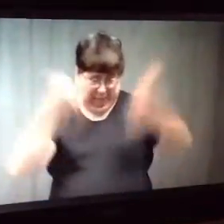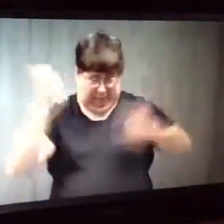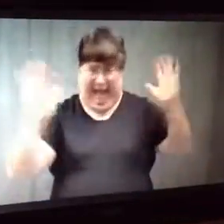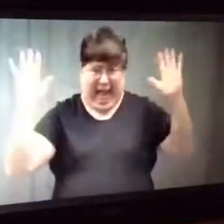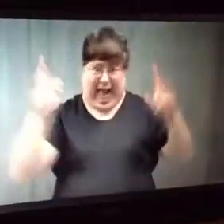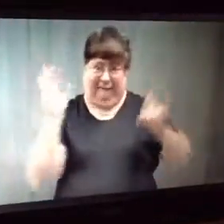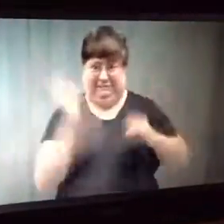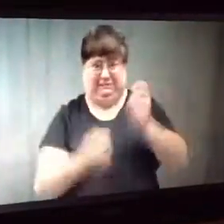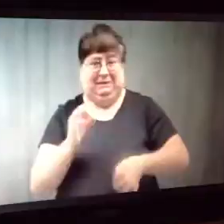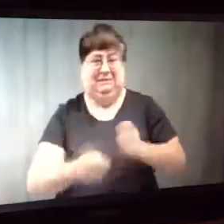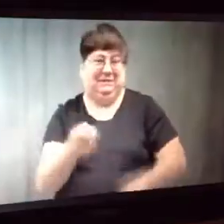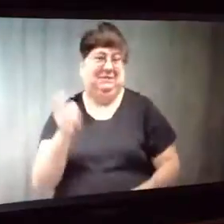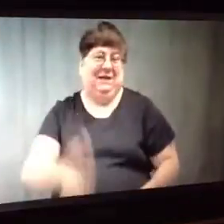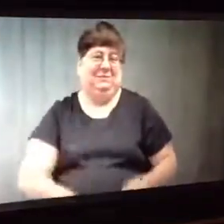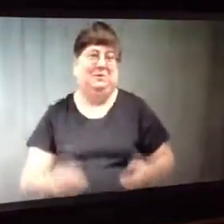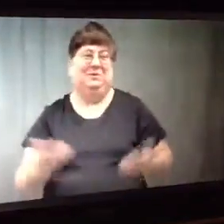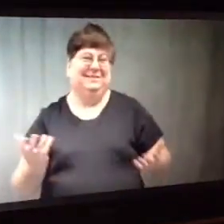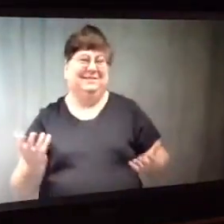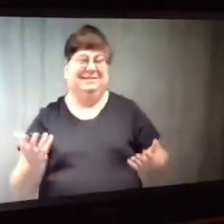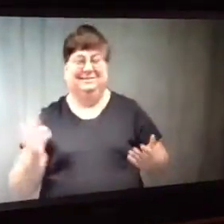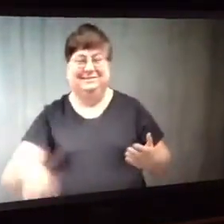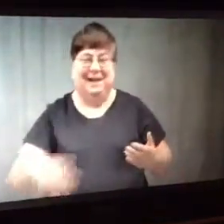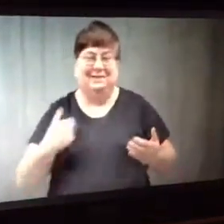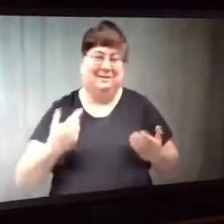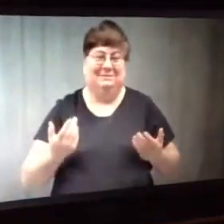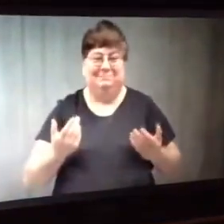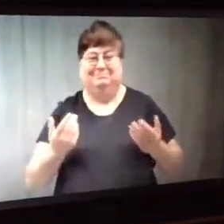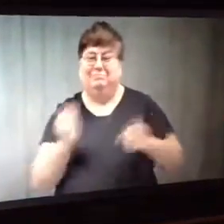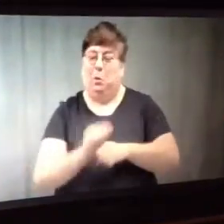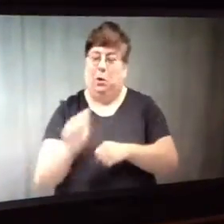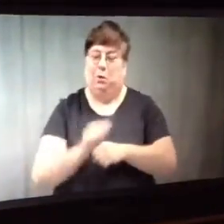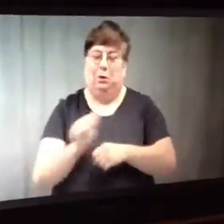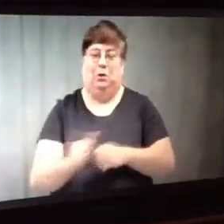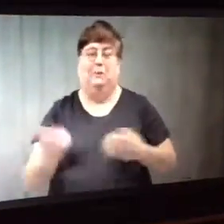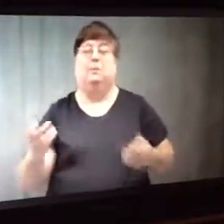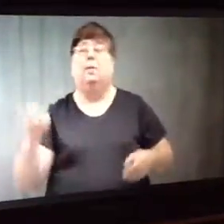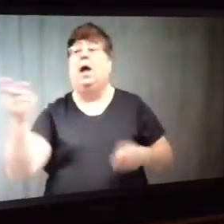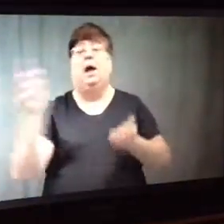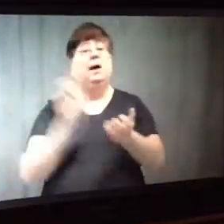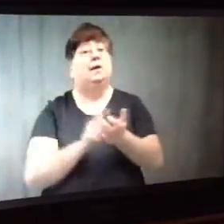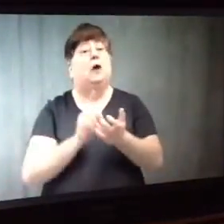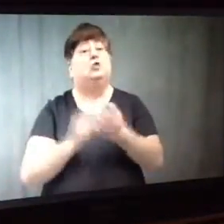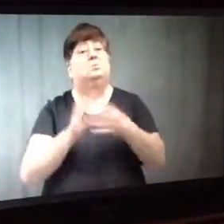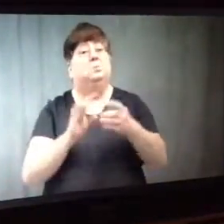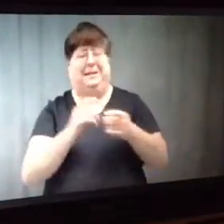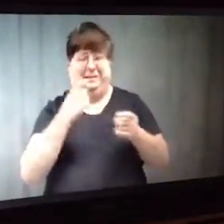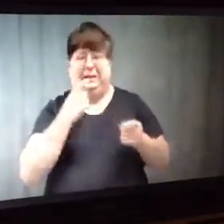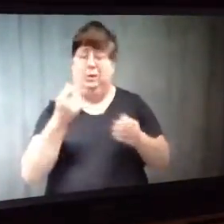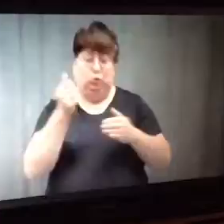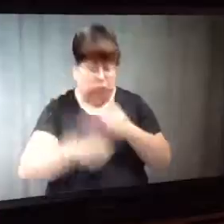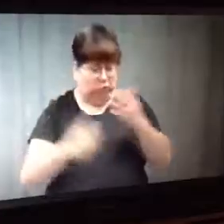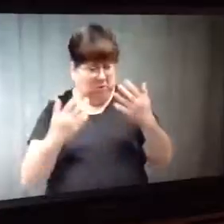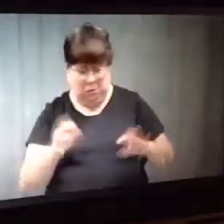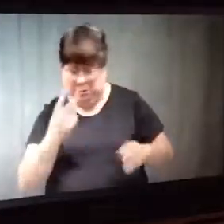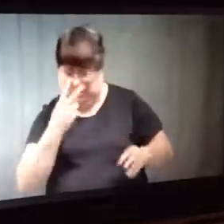But I figured it out. It's because, I did so much to my body that it's kind of freaking out in a sense and got to change and go back to normal